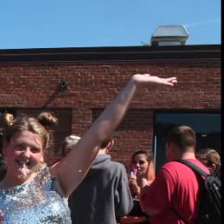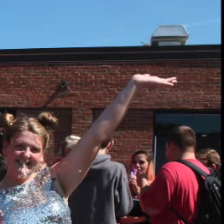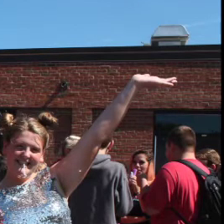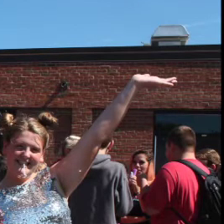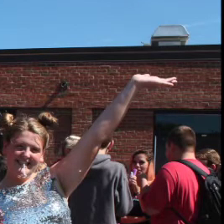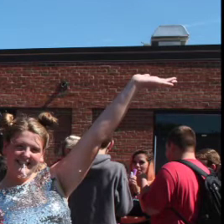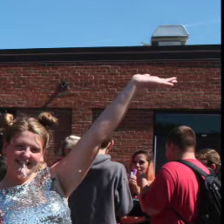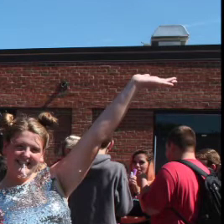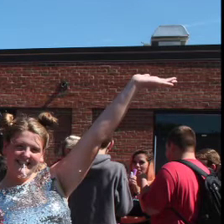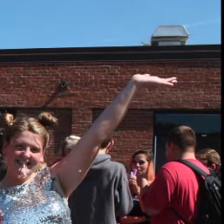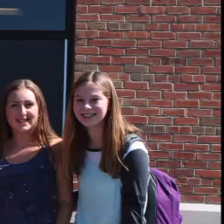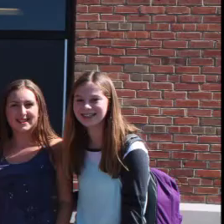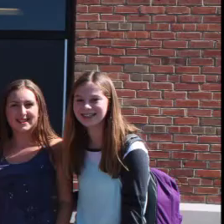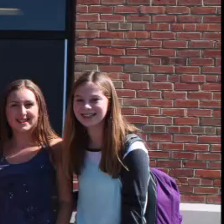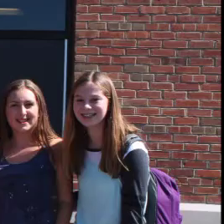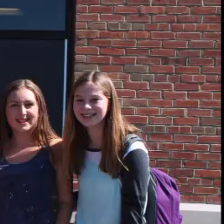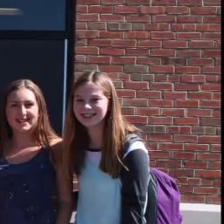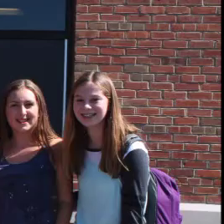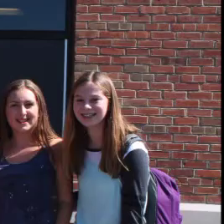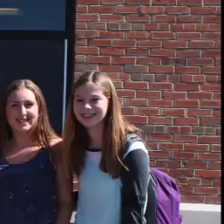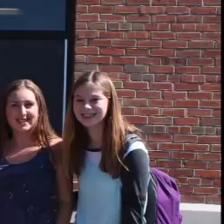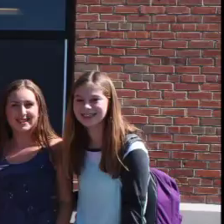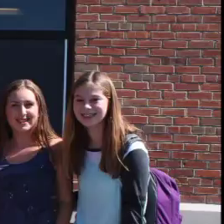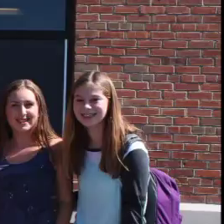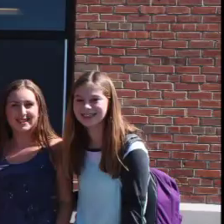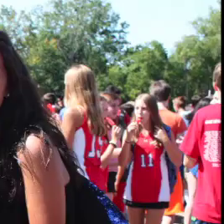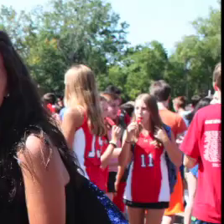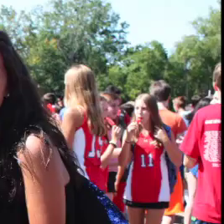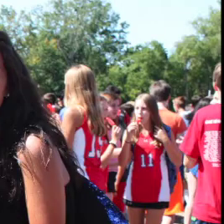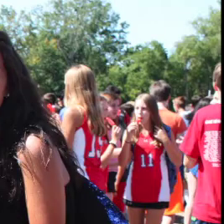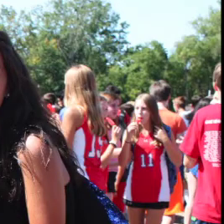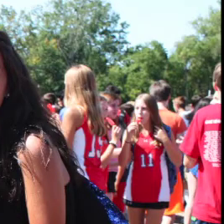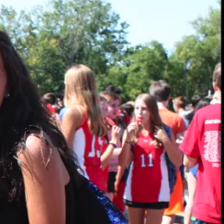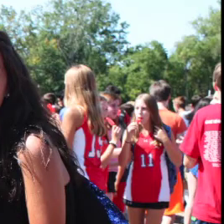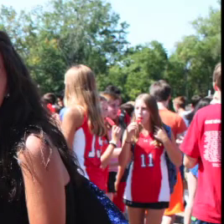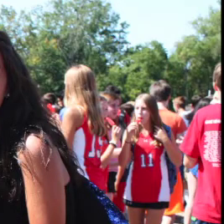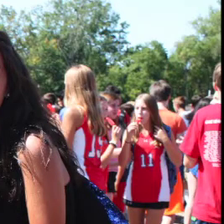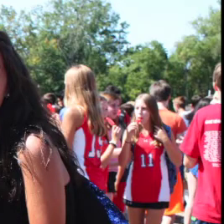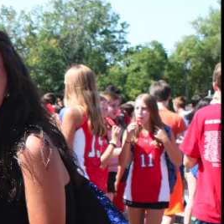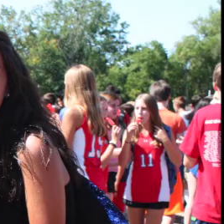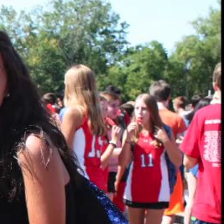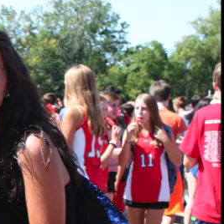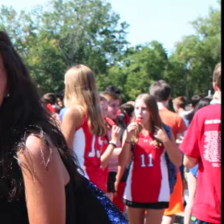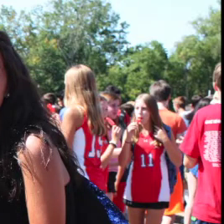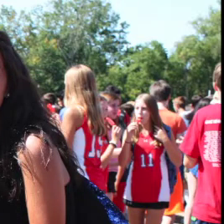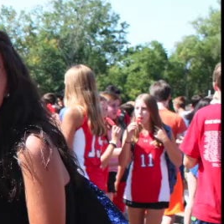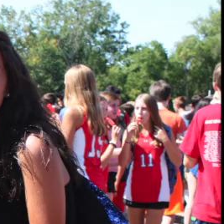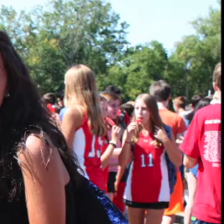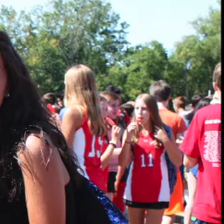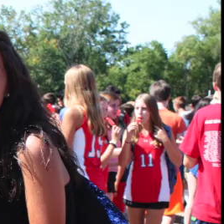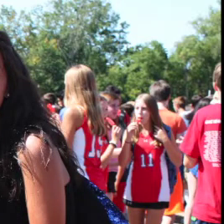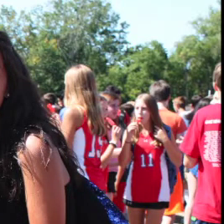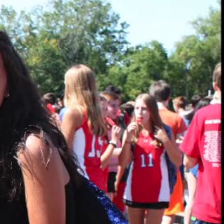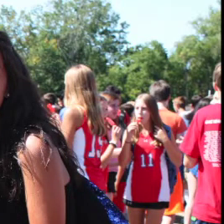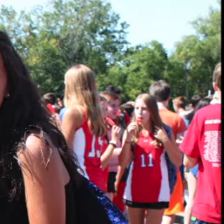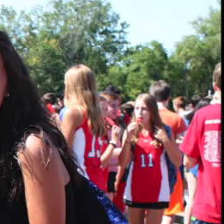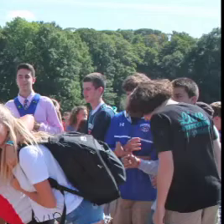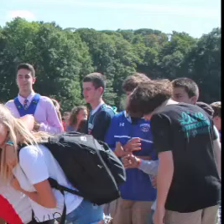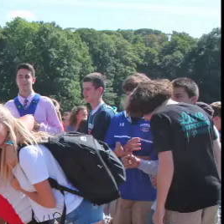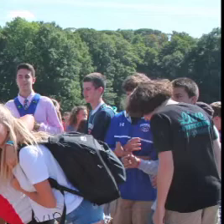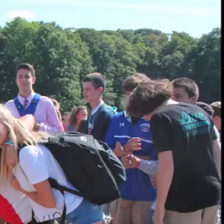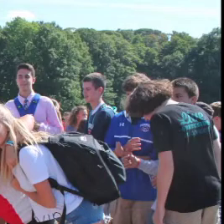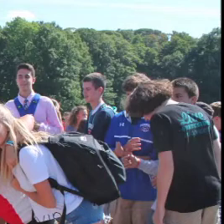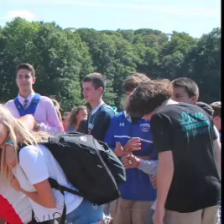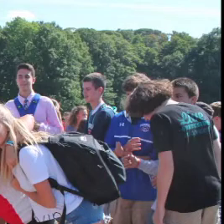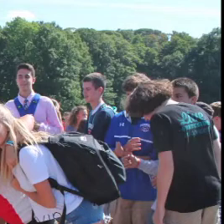privilege seeing you journey through our schools. Through the years, you have learned and gained scholarship and success in extracurricular